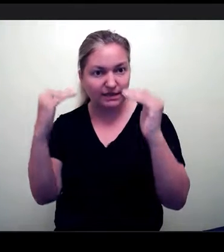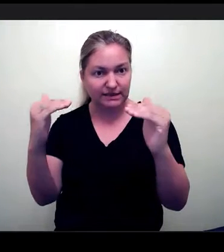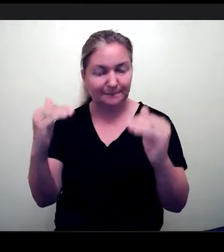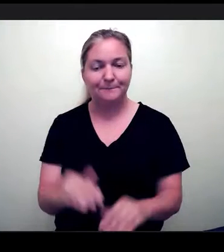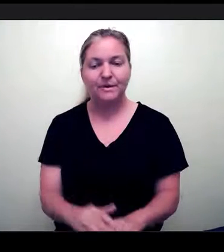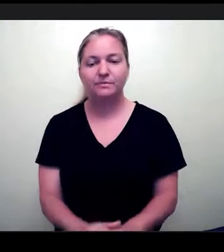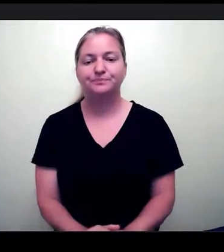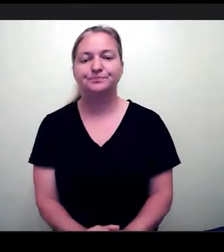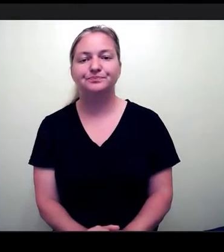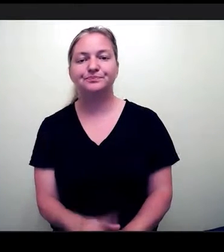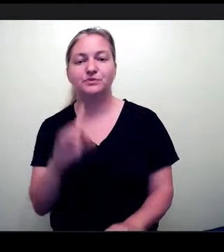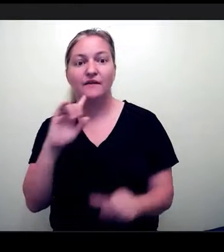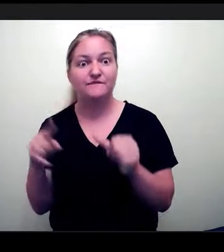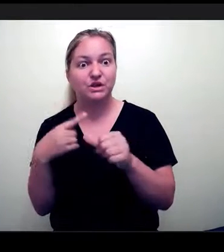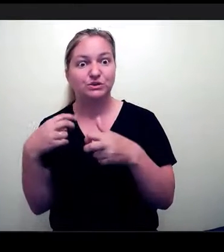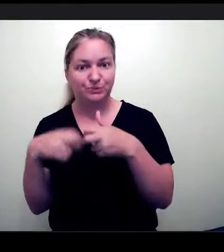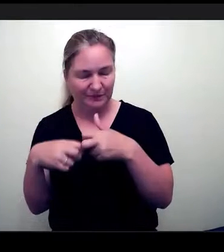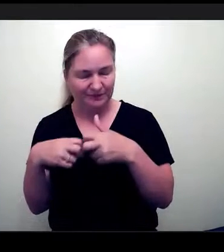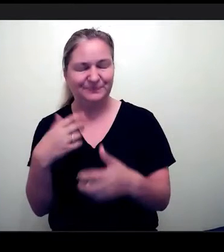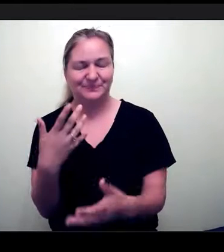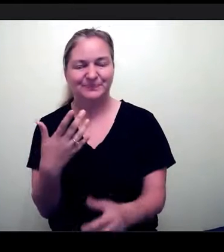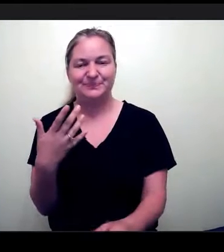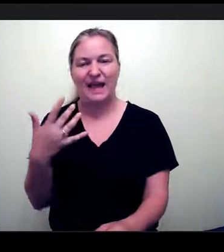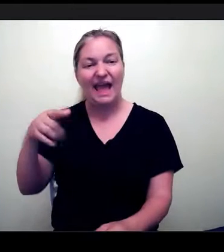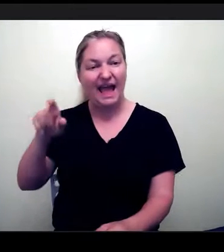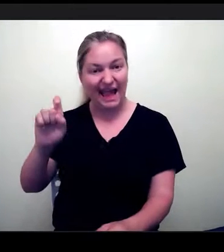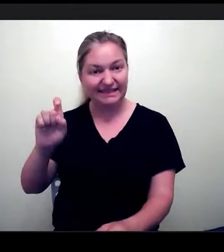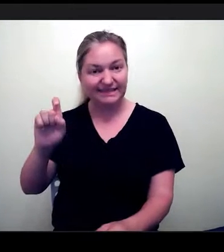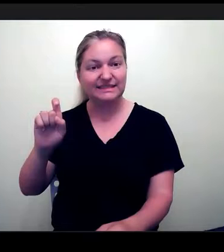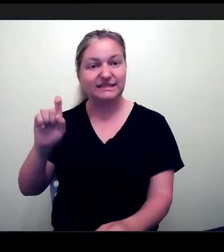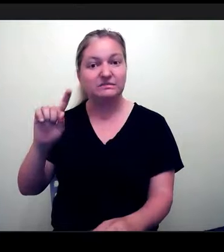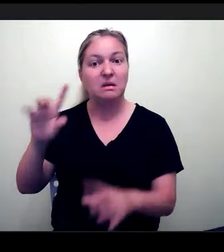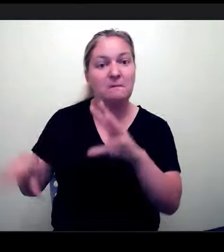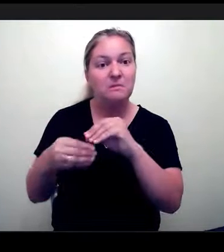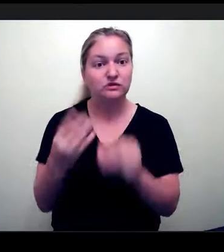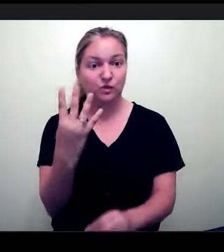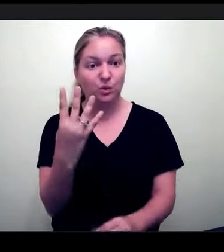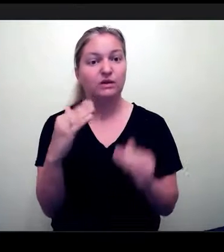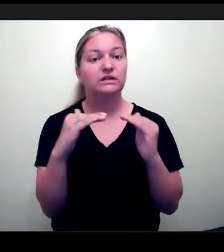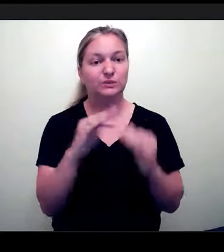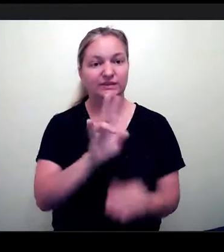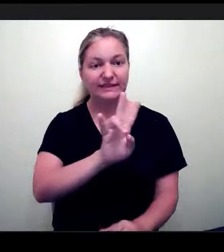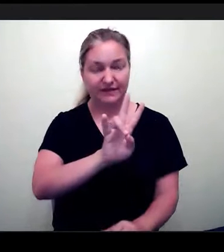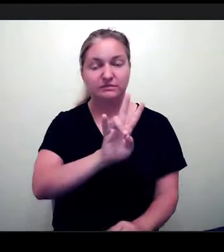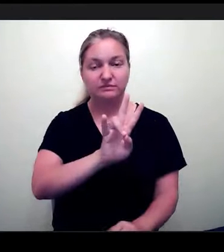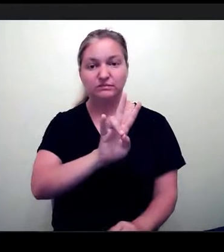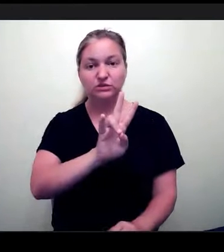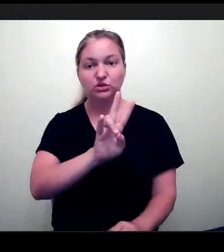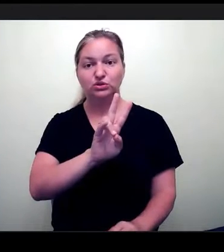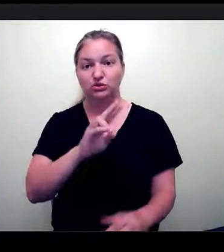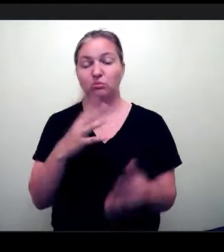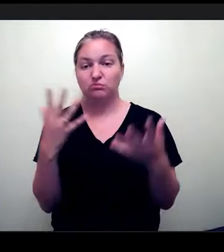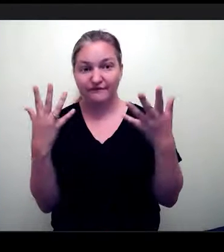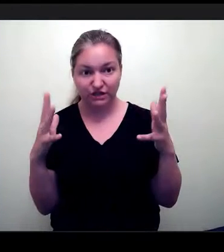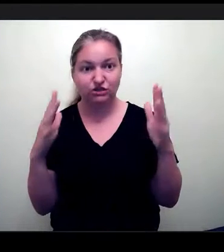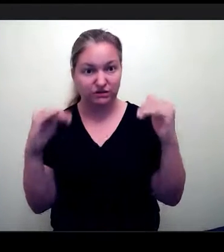Let's go back to our original problem. x plus 4 equals 7. So